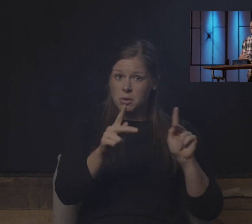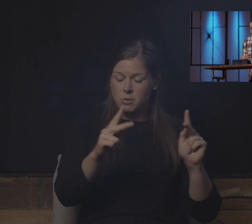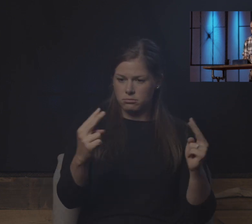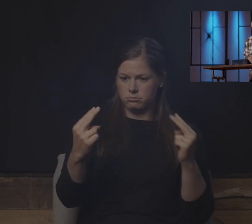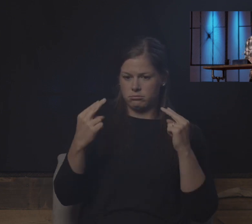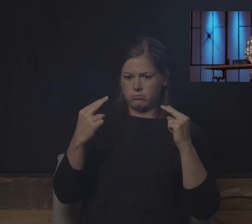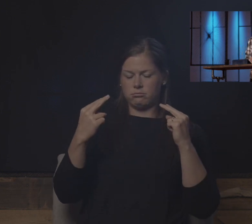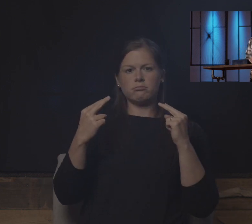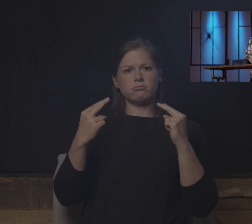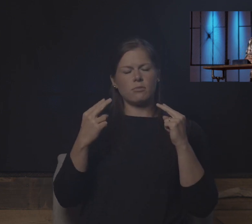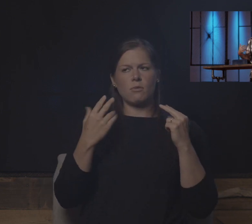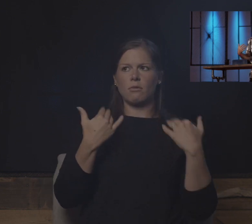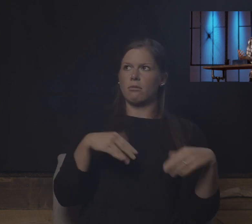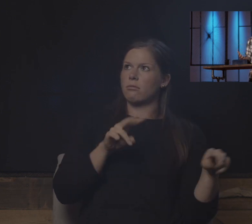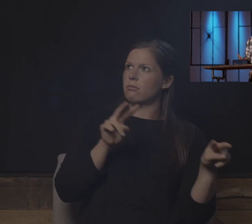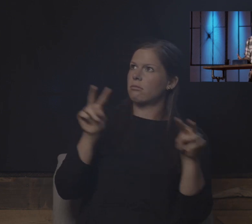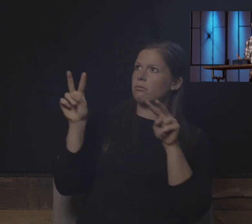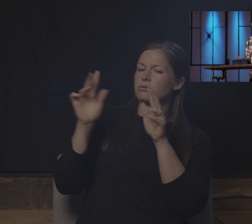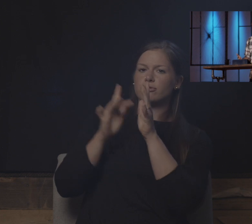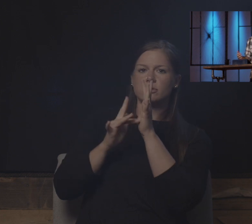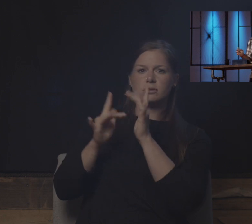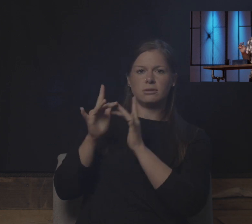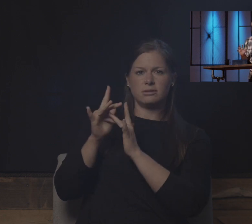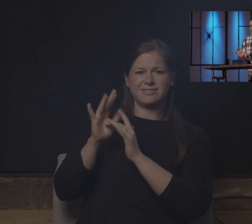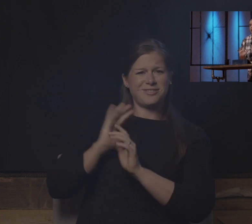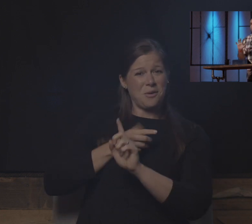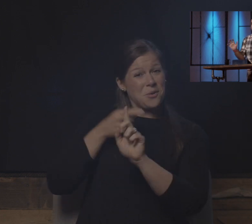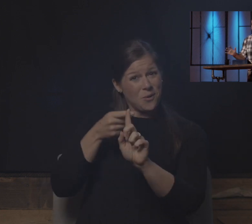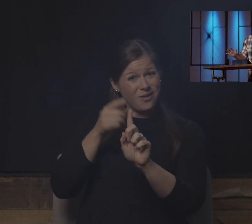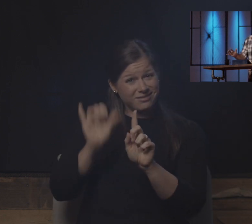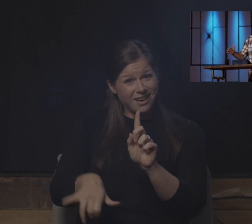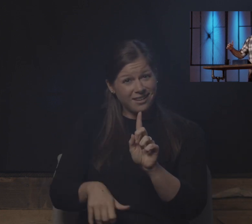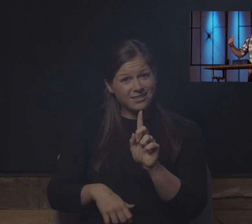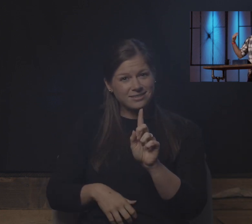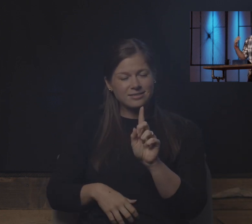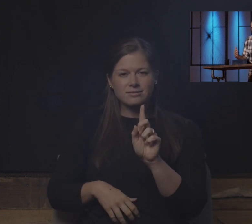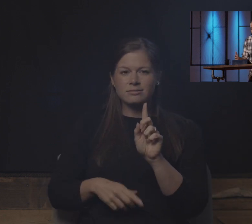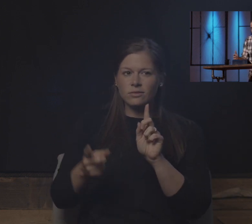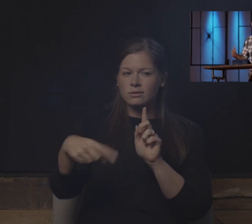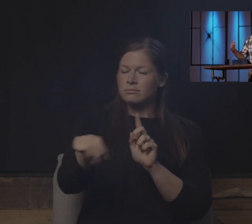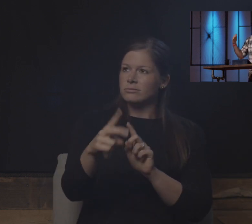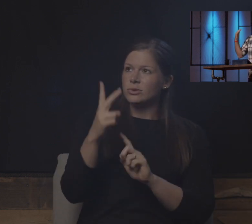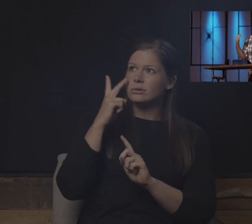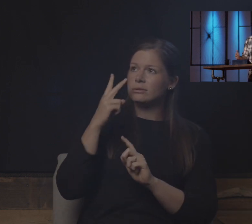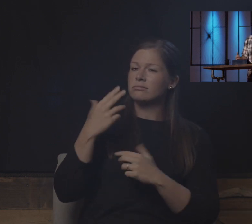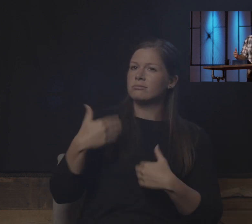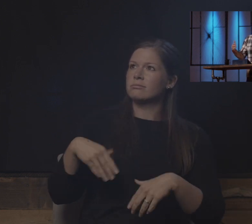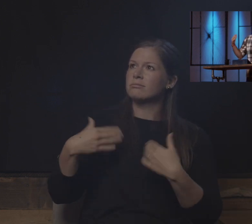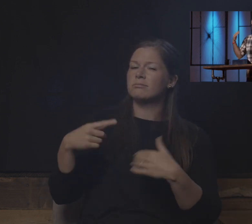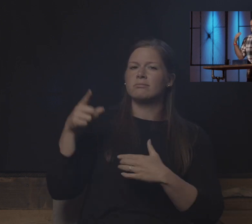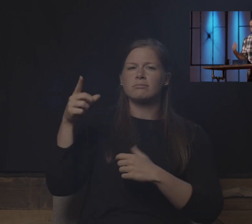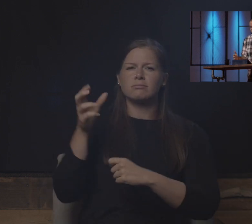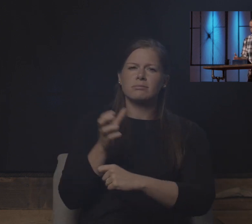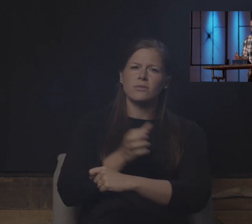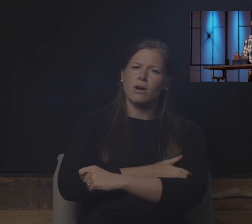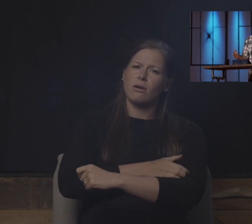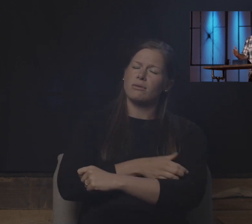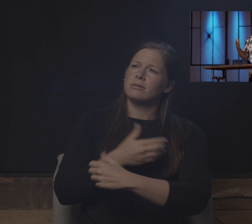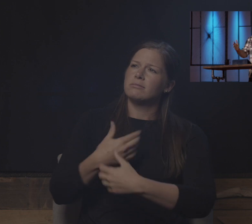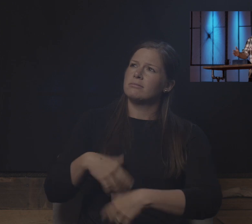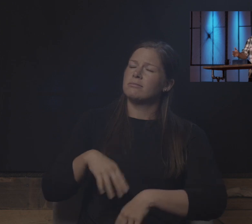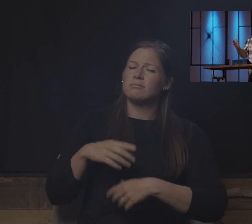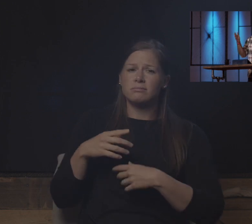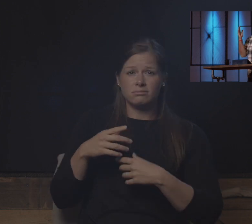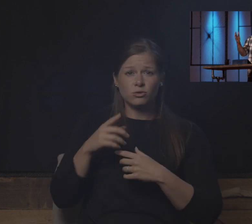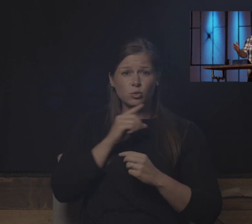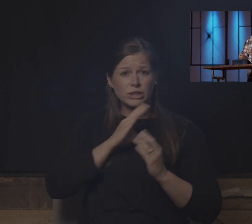them closer to Jesus, which should be our goal, that they see how wonderful, how powerful, how loving, how transformative